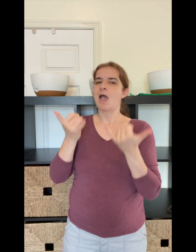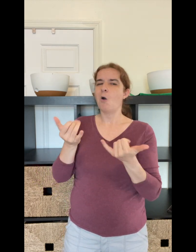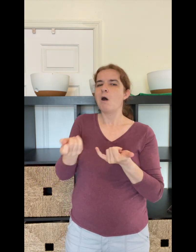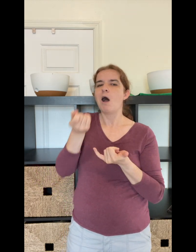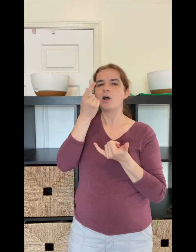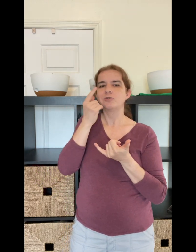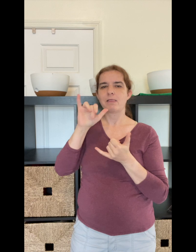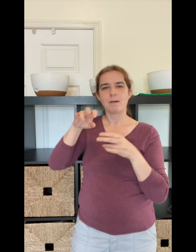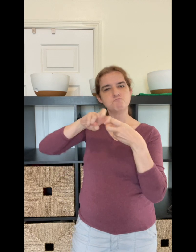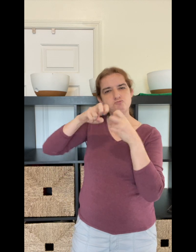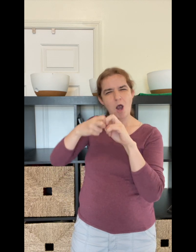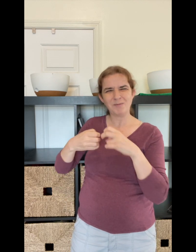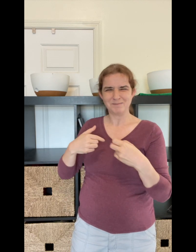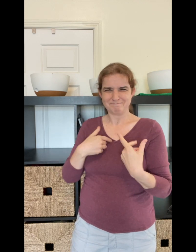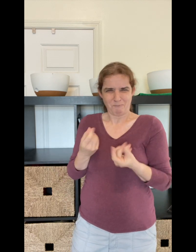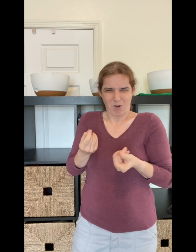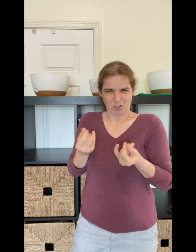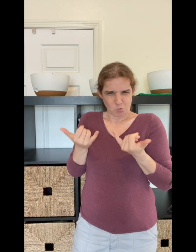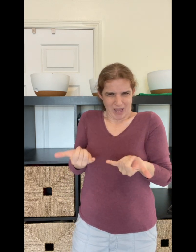that means now that I understand the problem, what am I